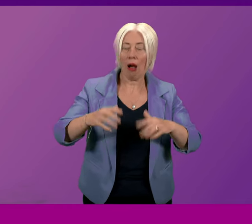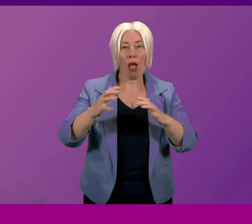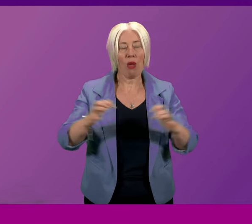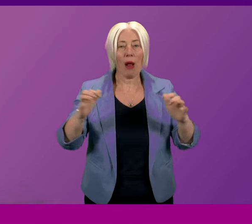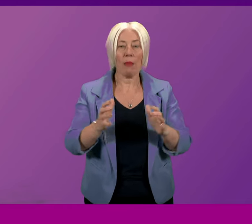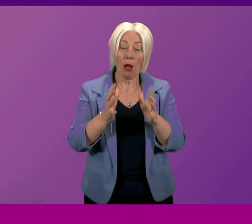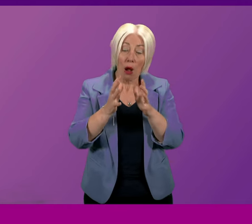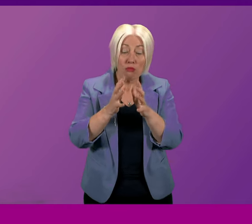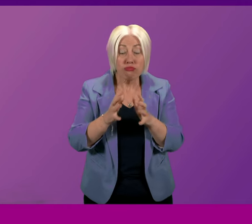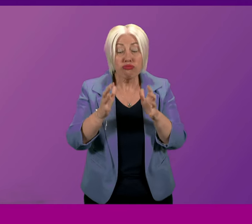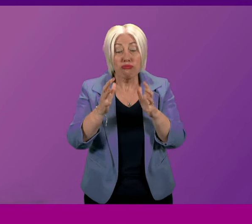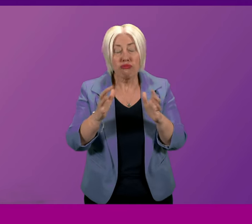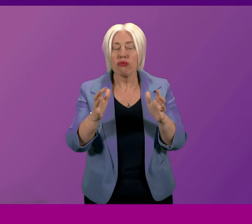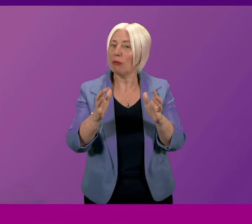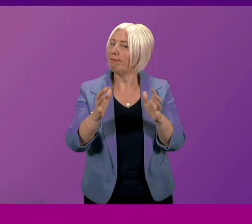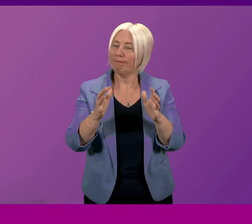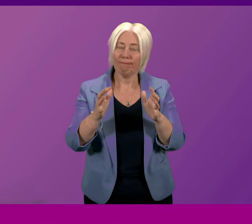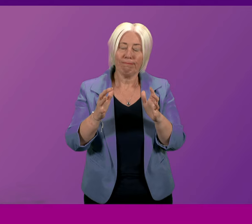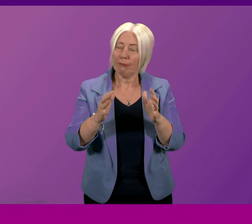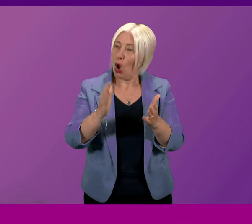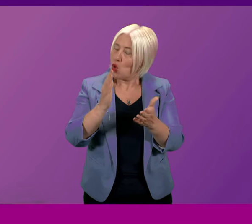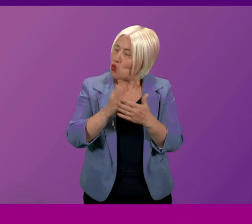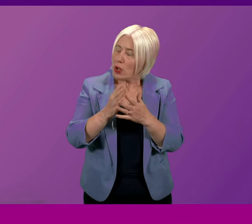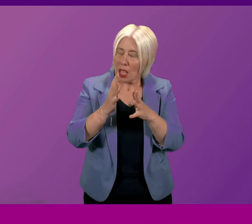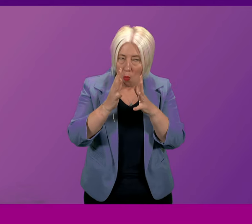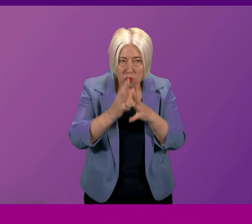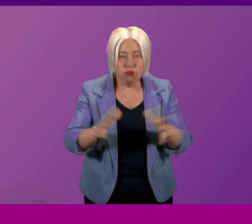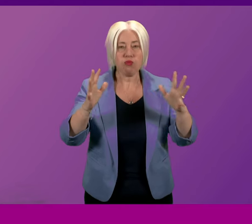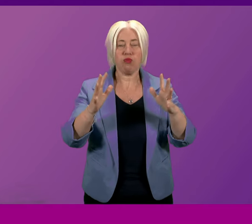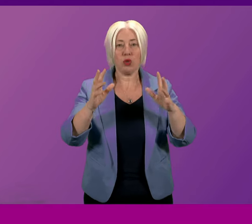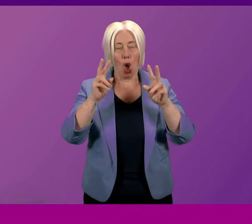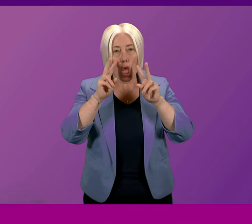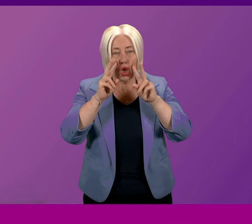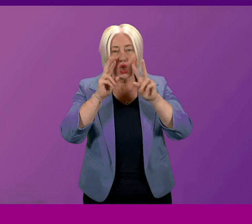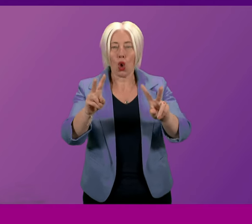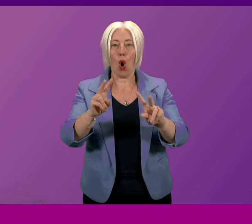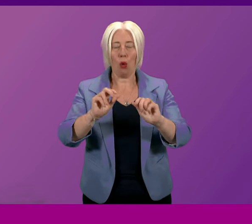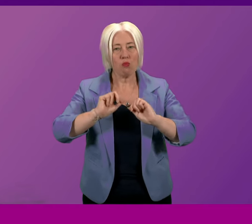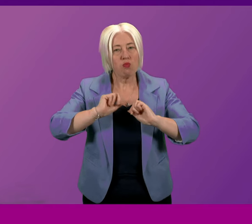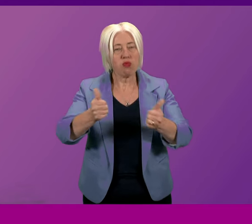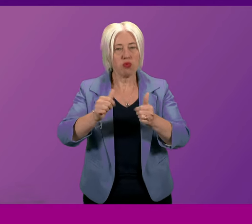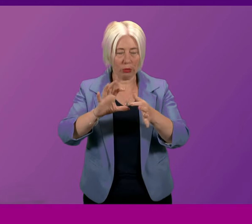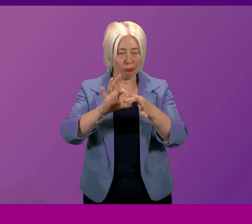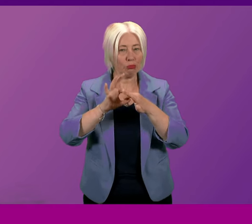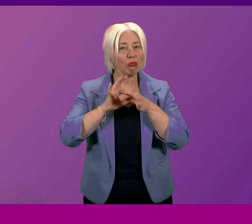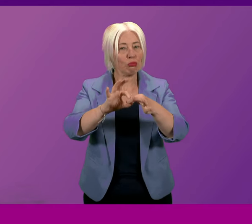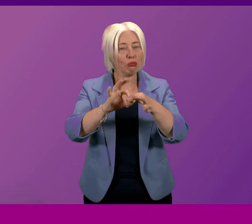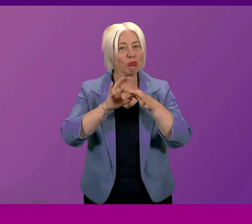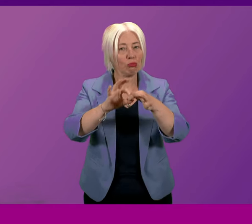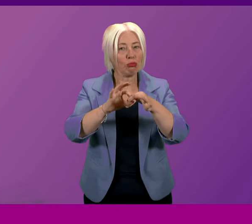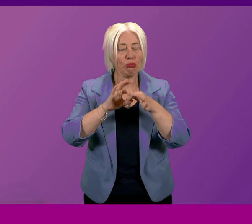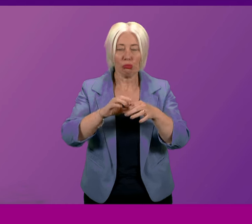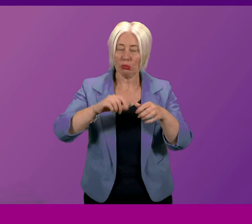thrived, but in doing so, has borne witness to the enduring relationship between the Parliament,